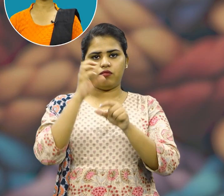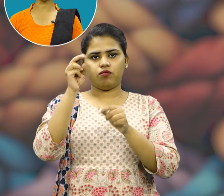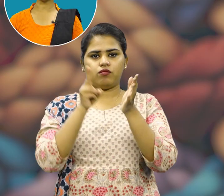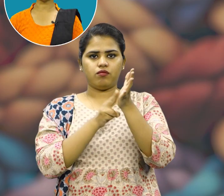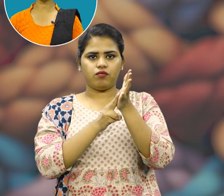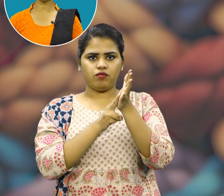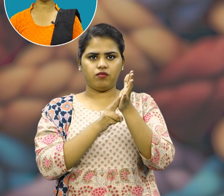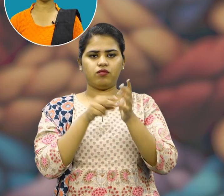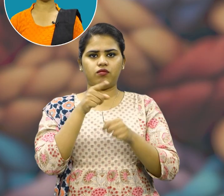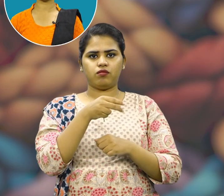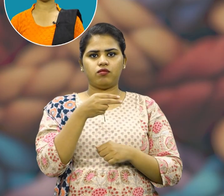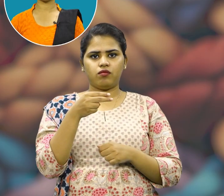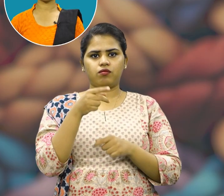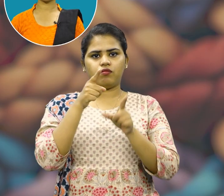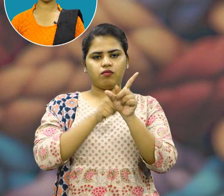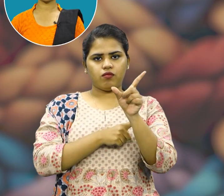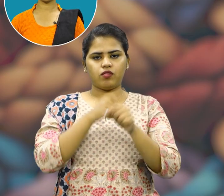only in 1924.